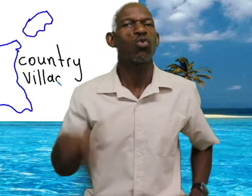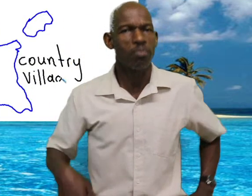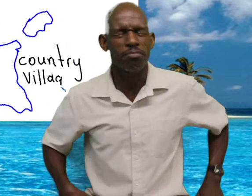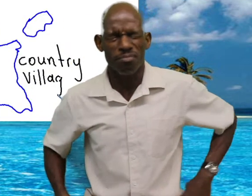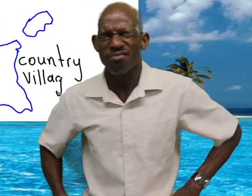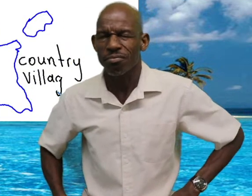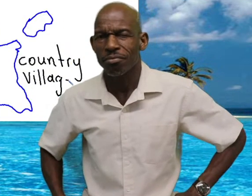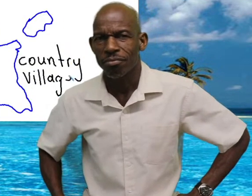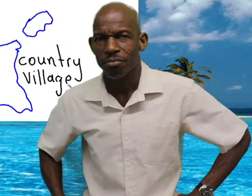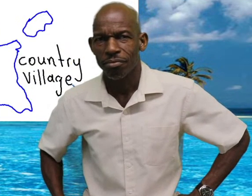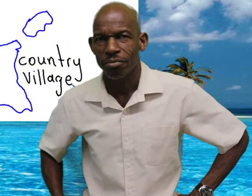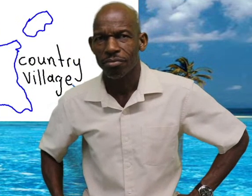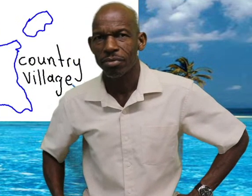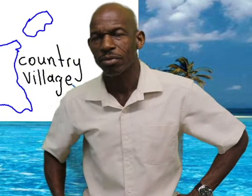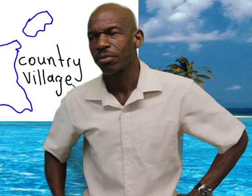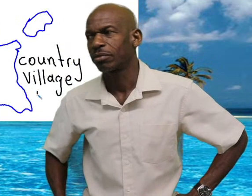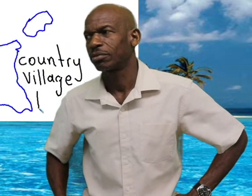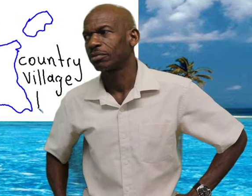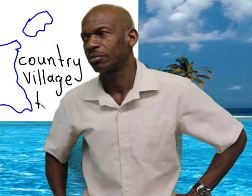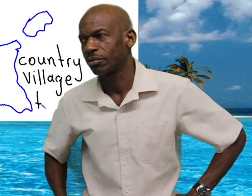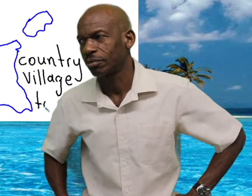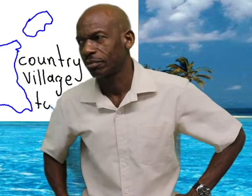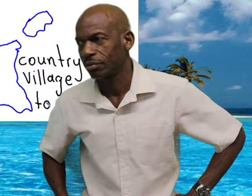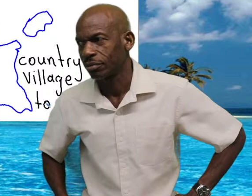where you grew up in, or your tongue,